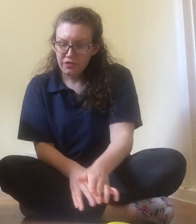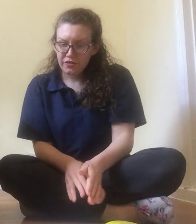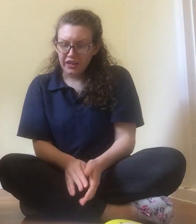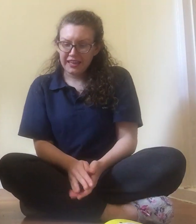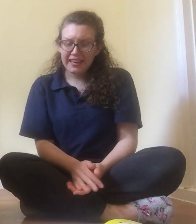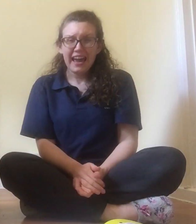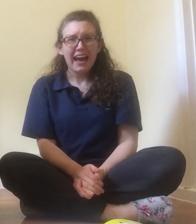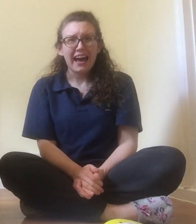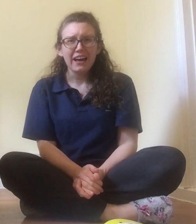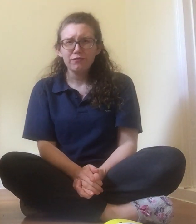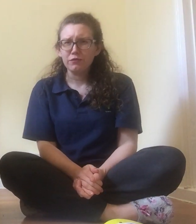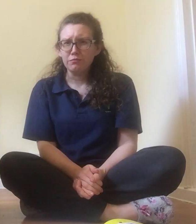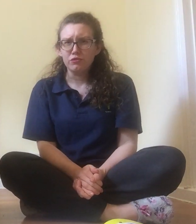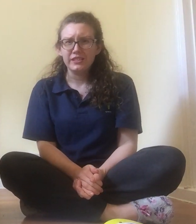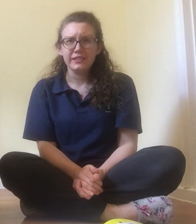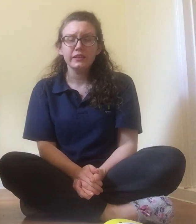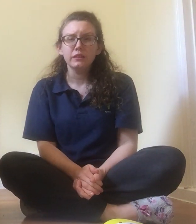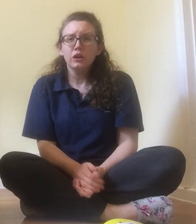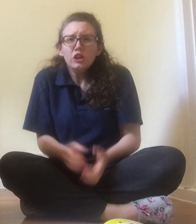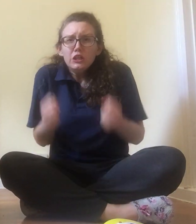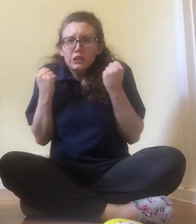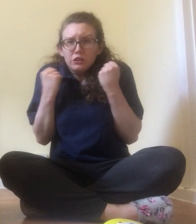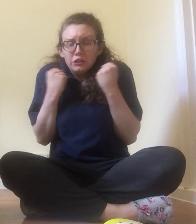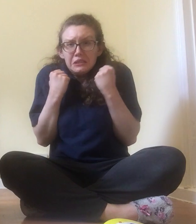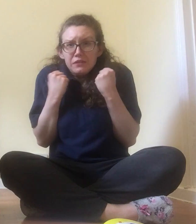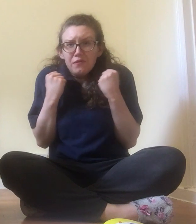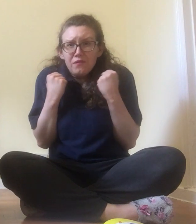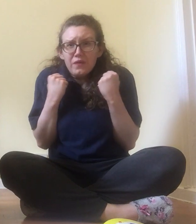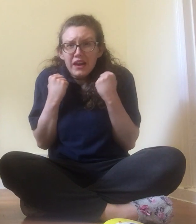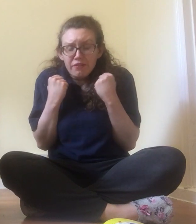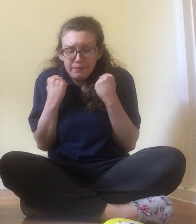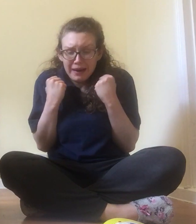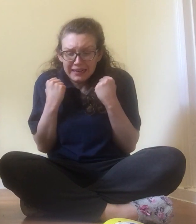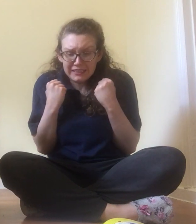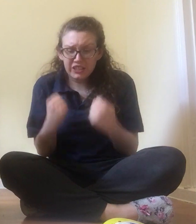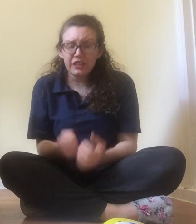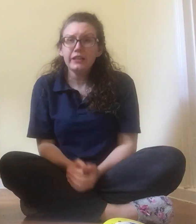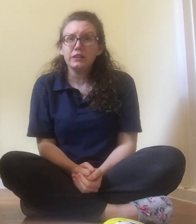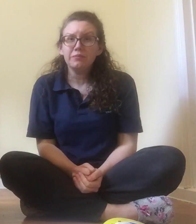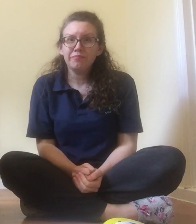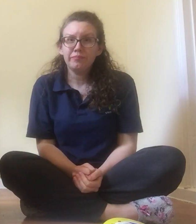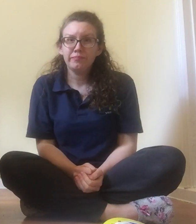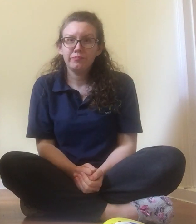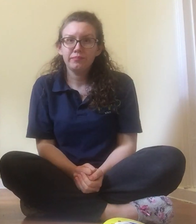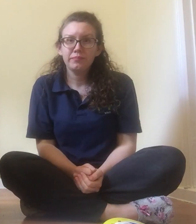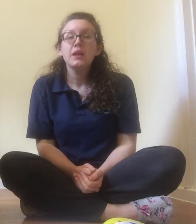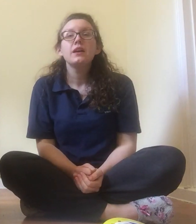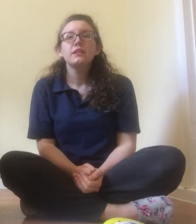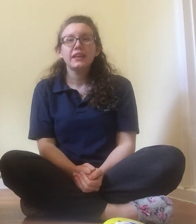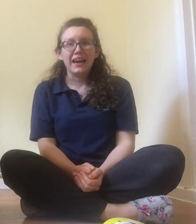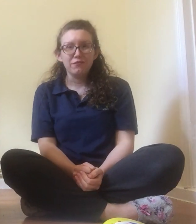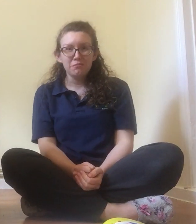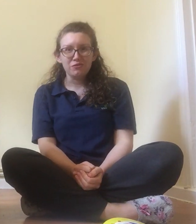The cat from Brazil caught a very bad chill. The cat from